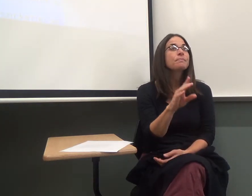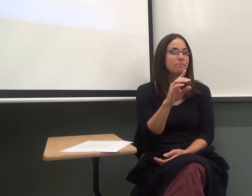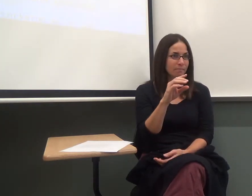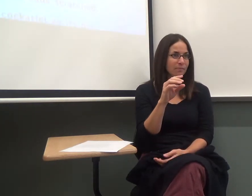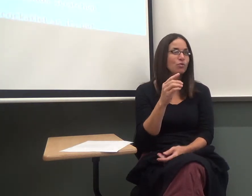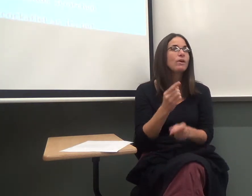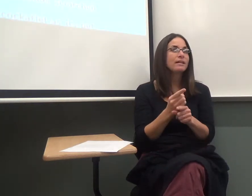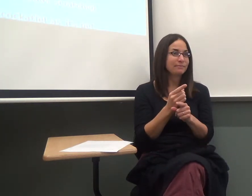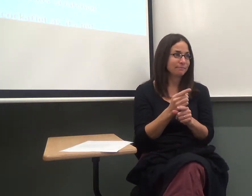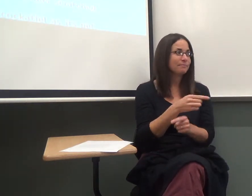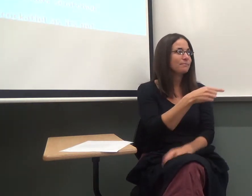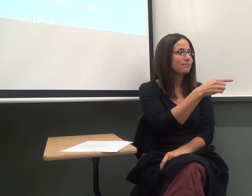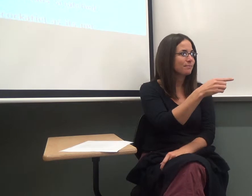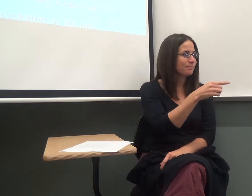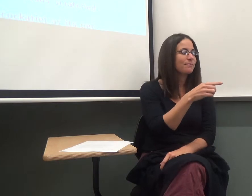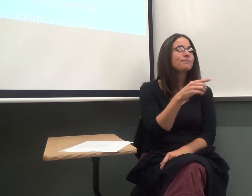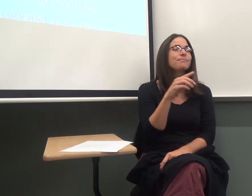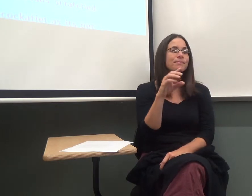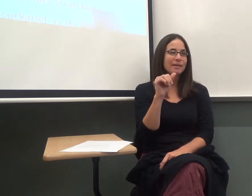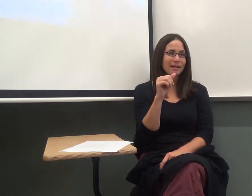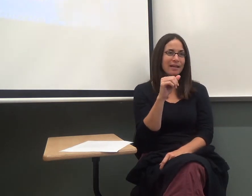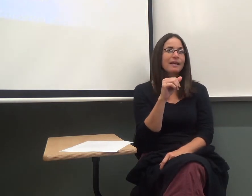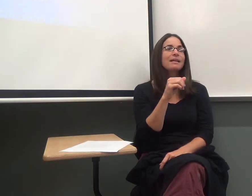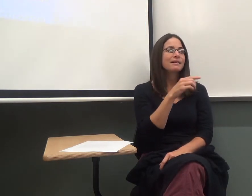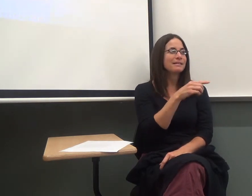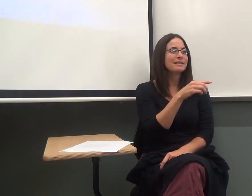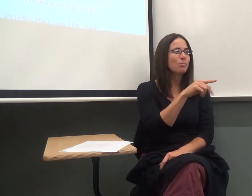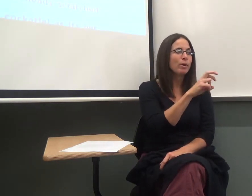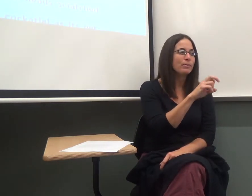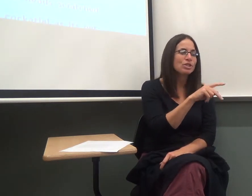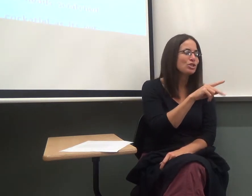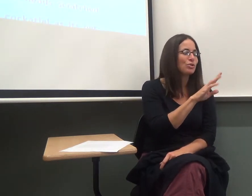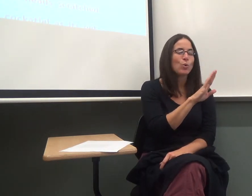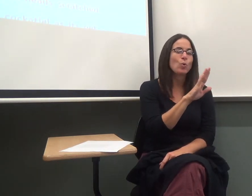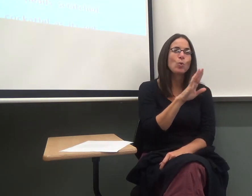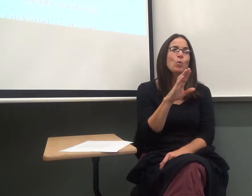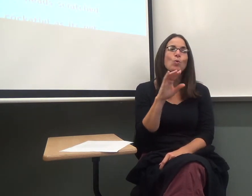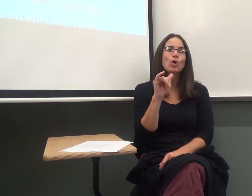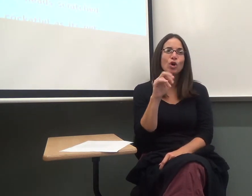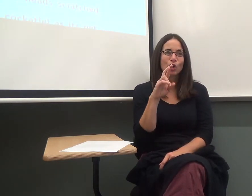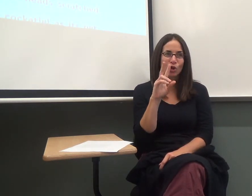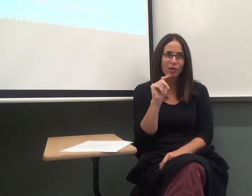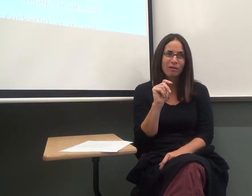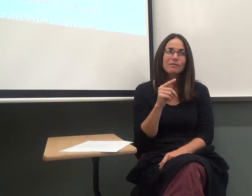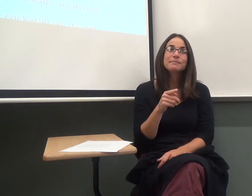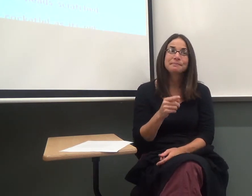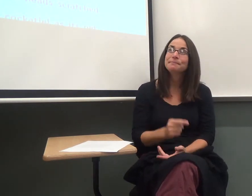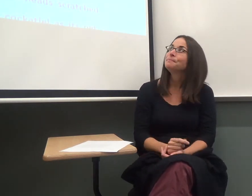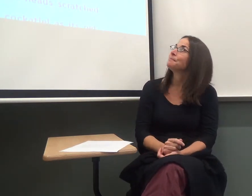That's all right. And. And is an article. And occasional